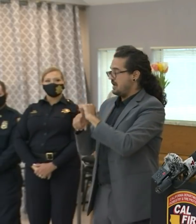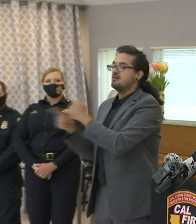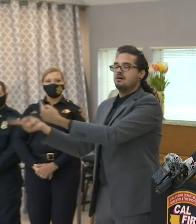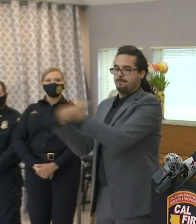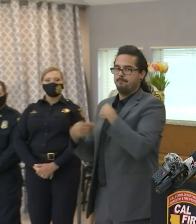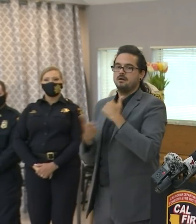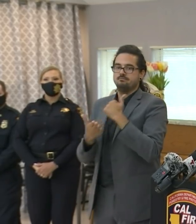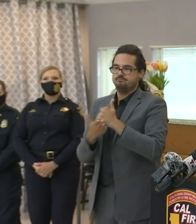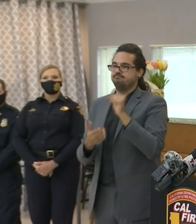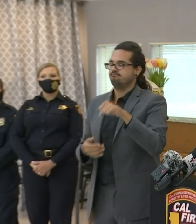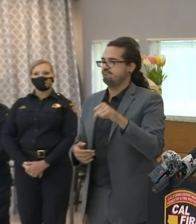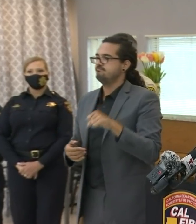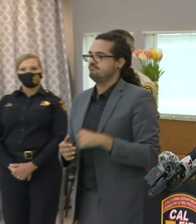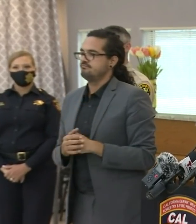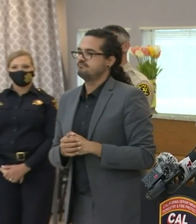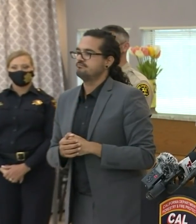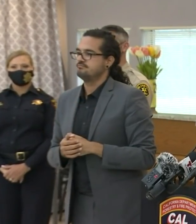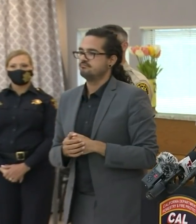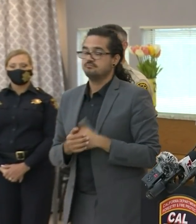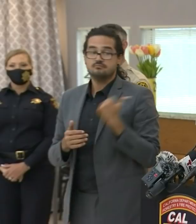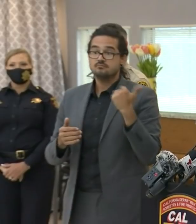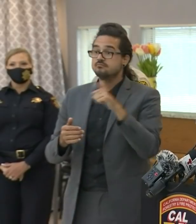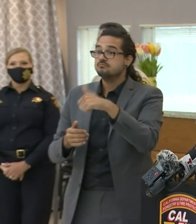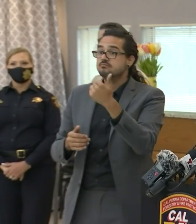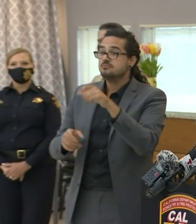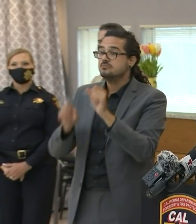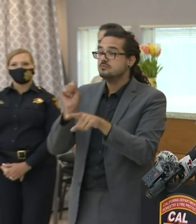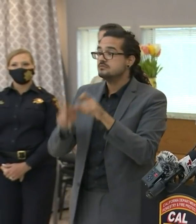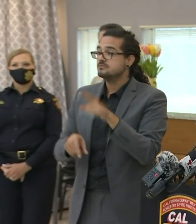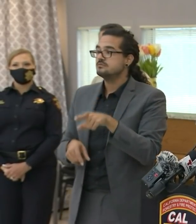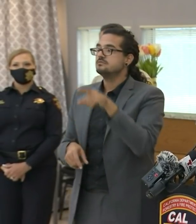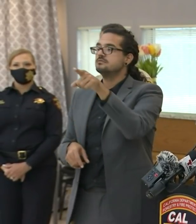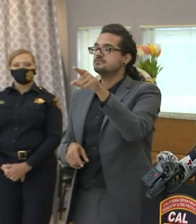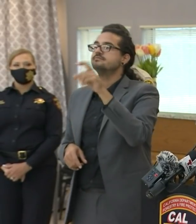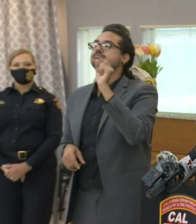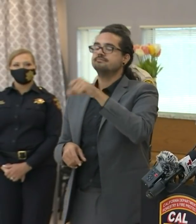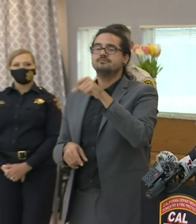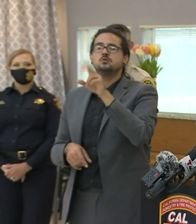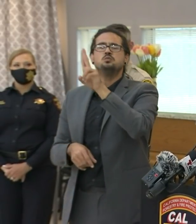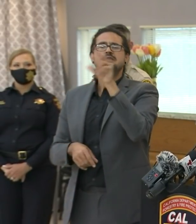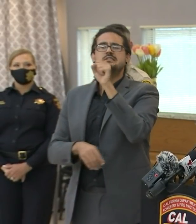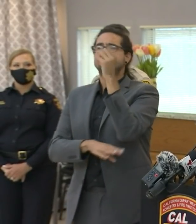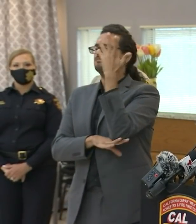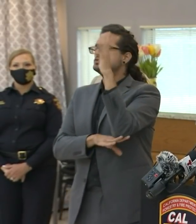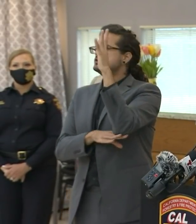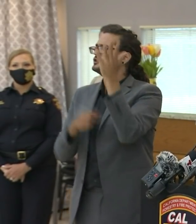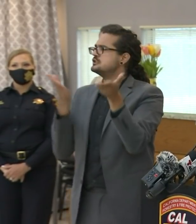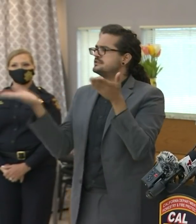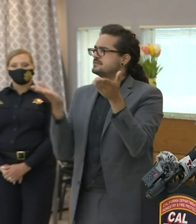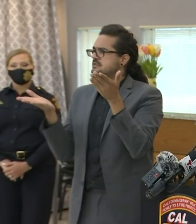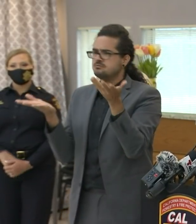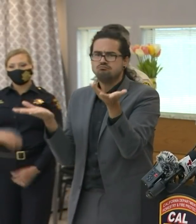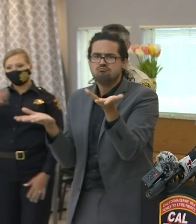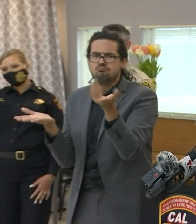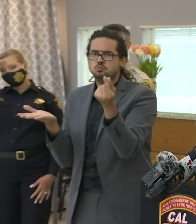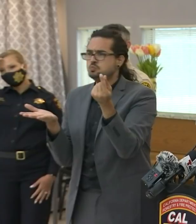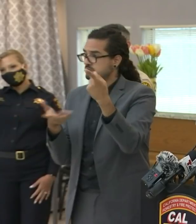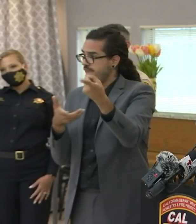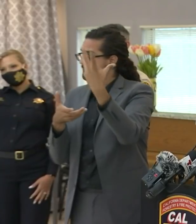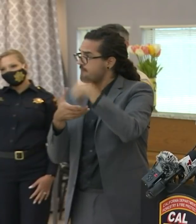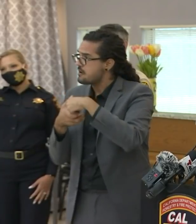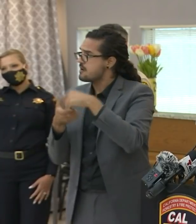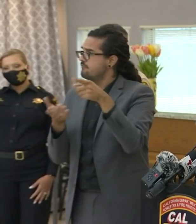All right, any additional questions? Yeah. How about the U.S. Forest Service? Are they involved, or Are they going to be